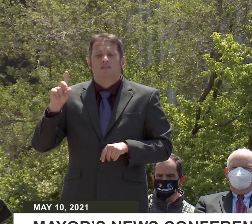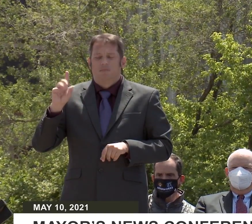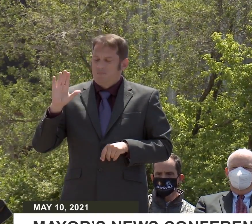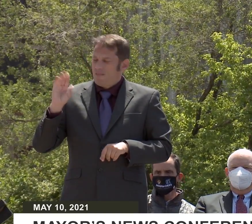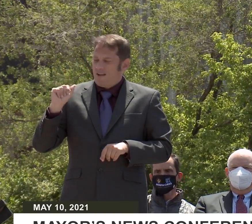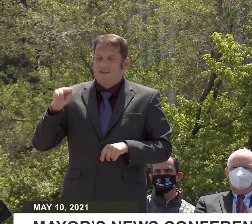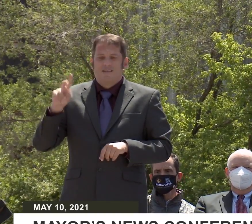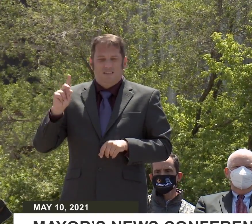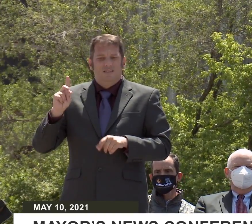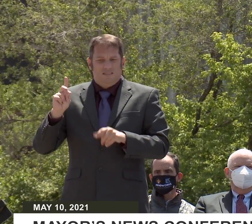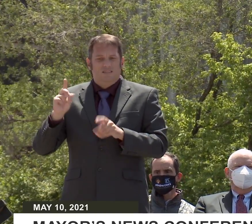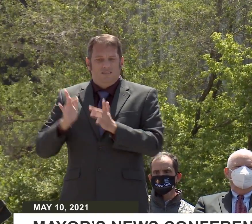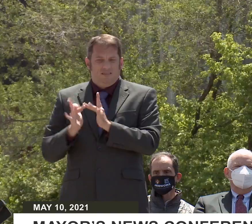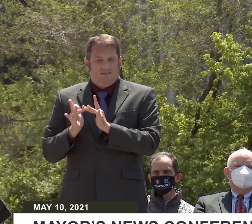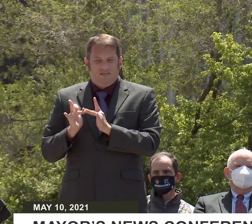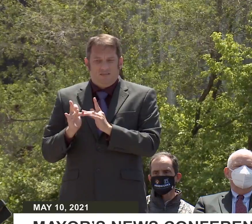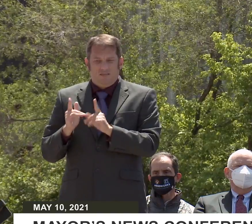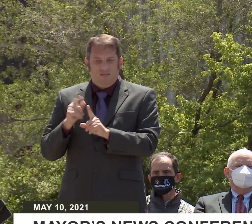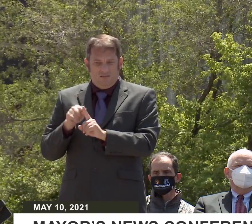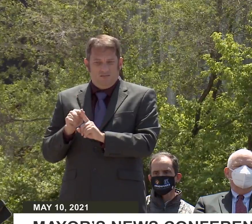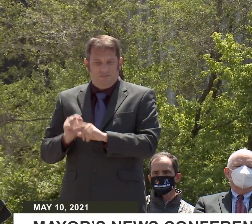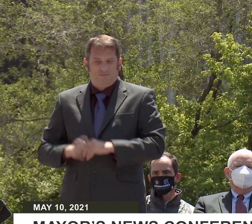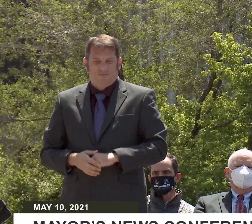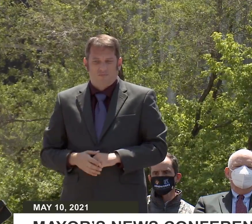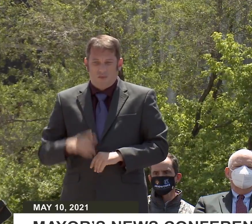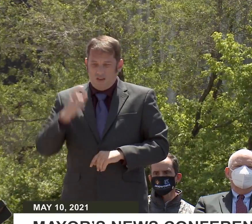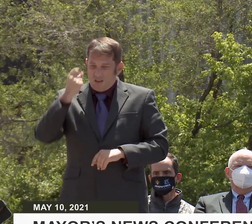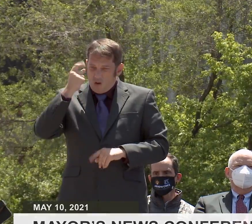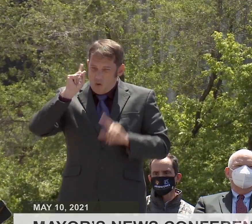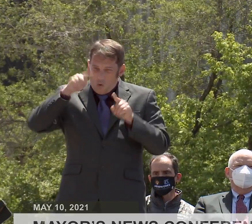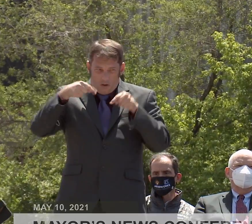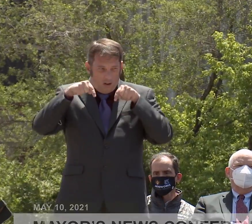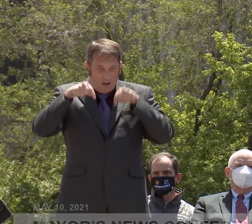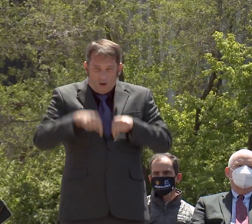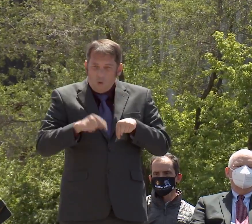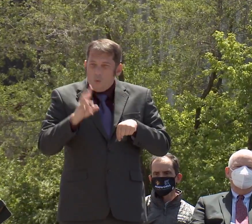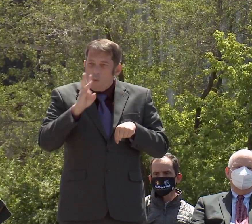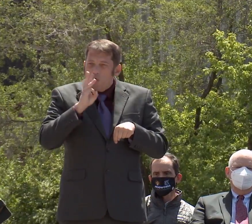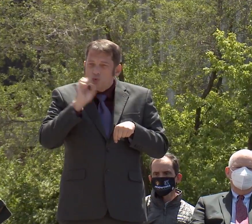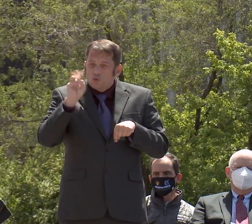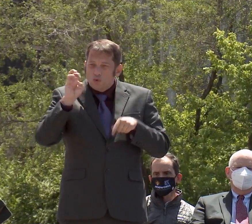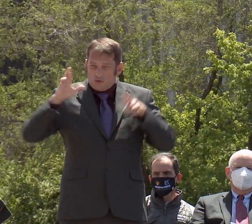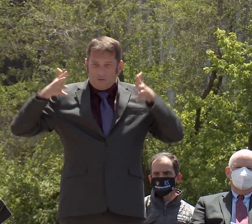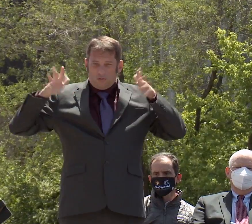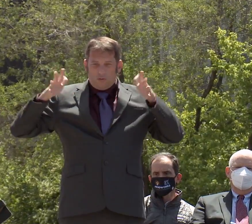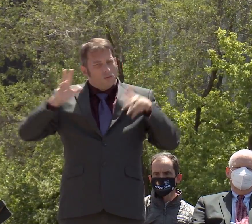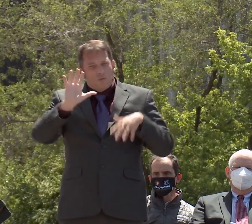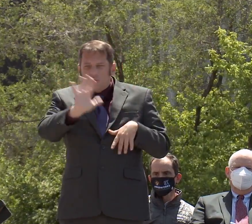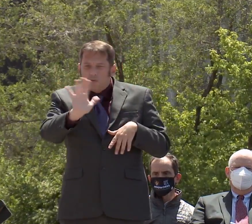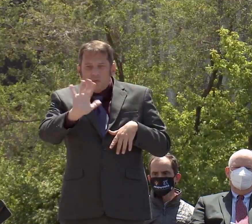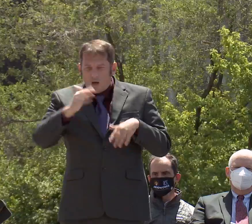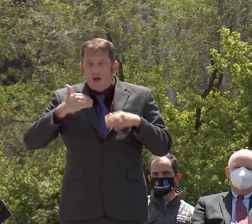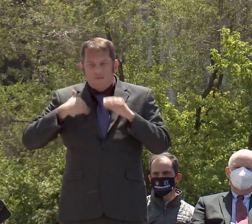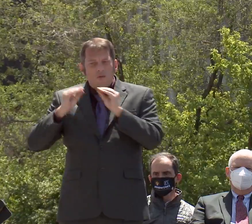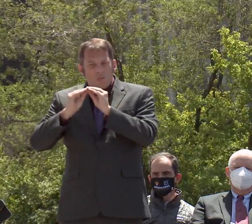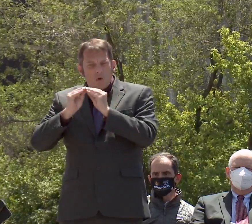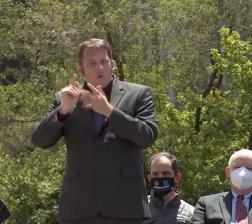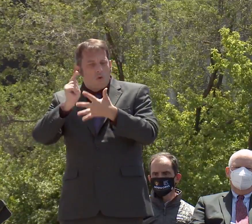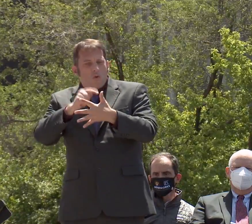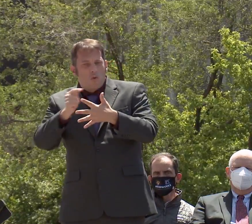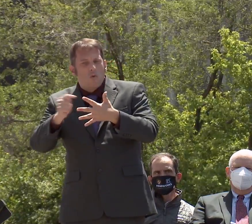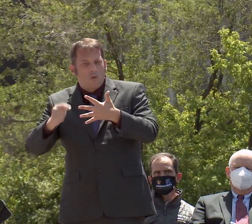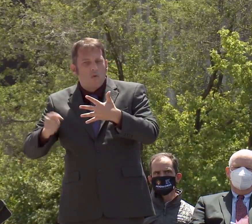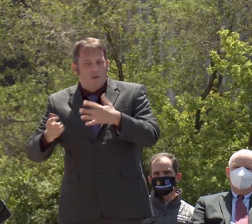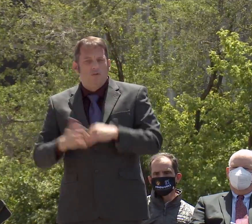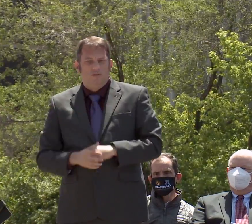reauthorize the water and sewer legislation, but also, as you know, on the American Jobs Plan, to